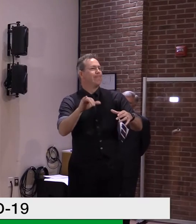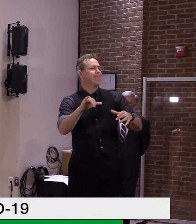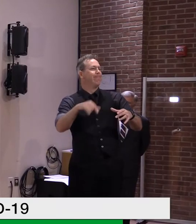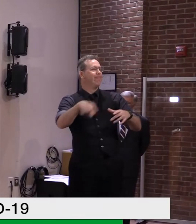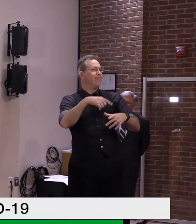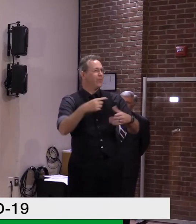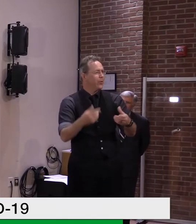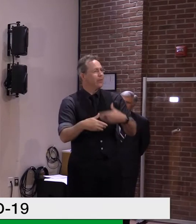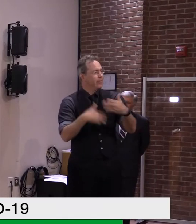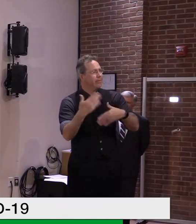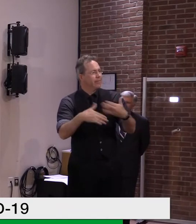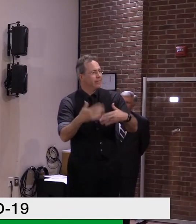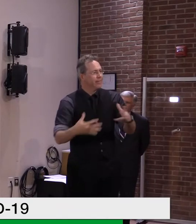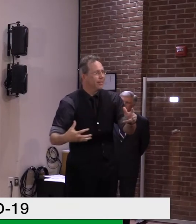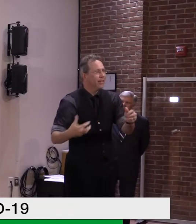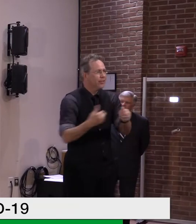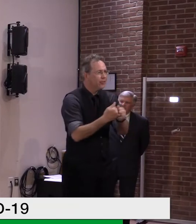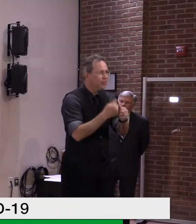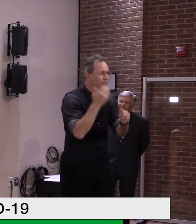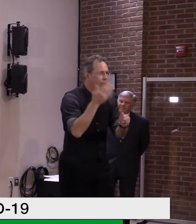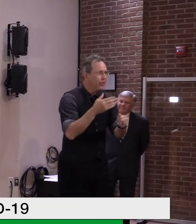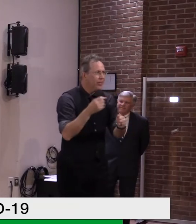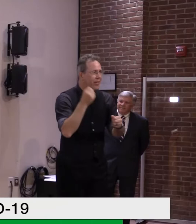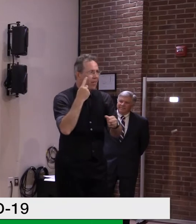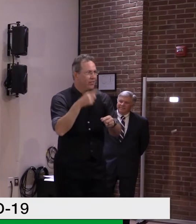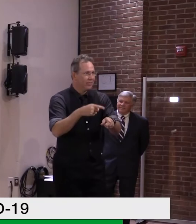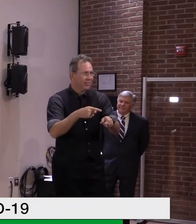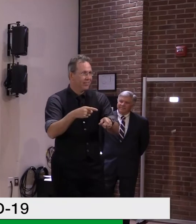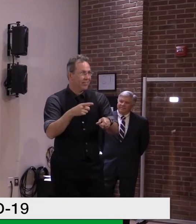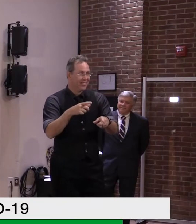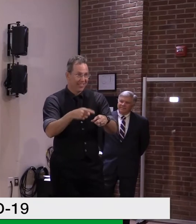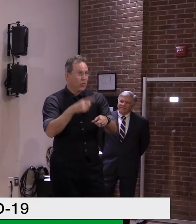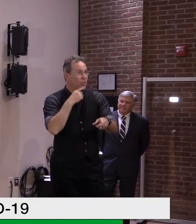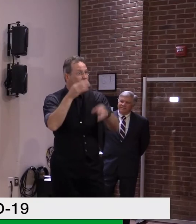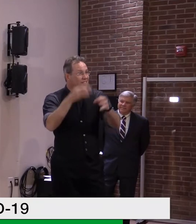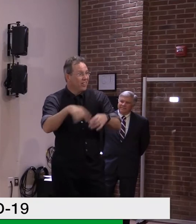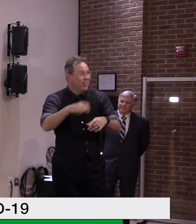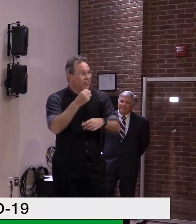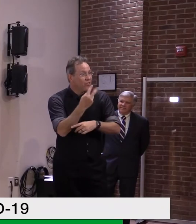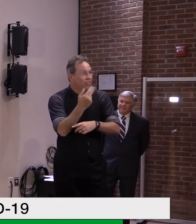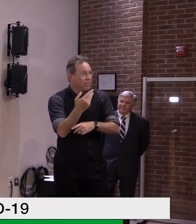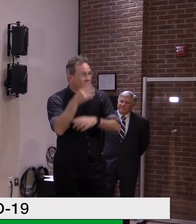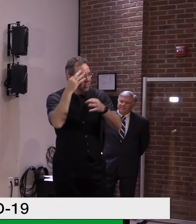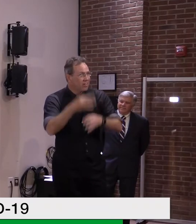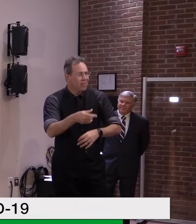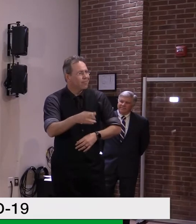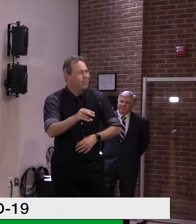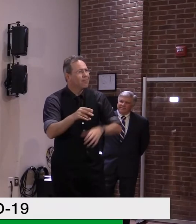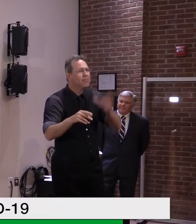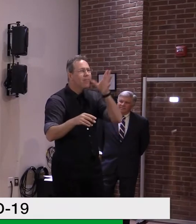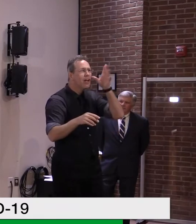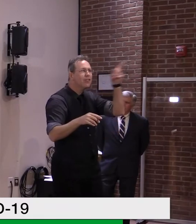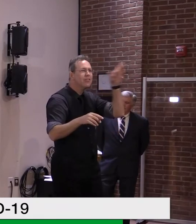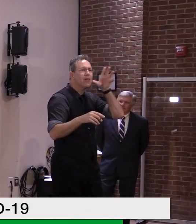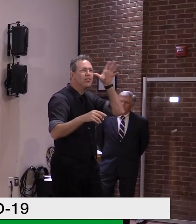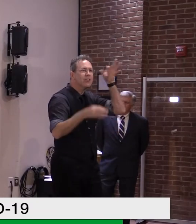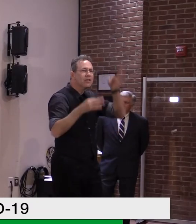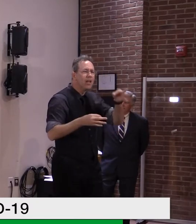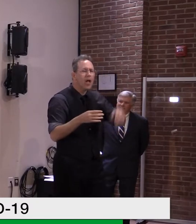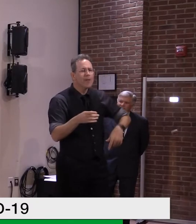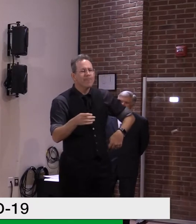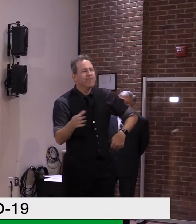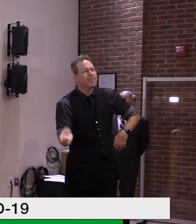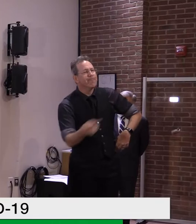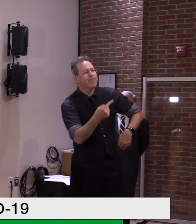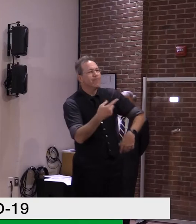they don't make the decision, their parents do. And their parents in some cases are being very reserved about it and